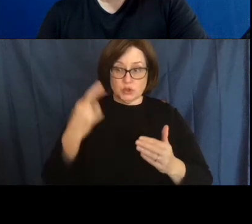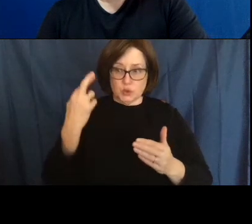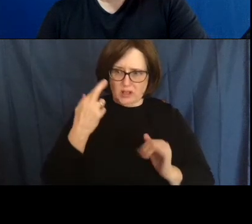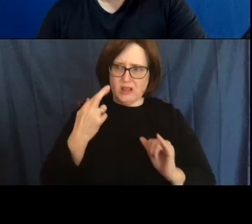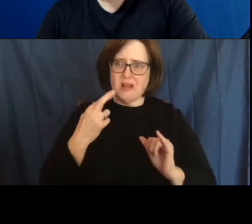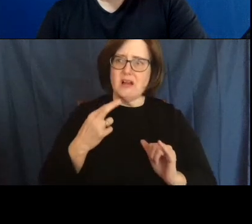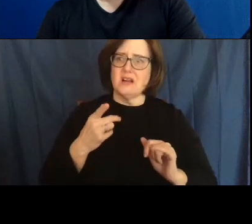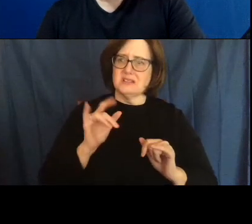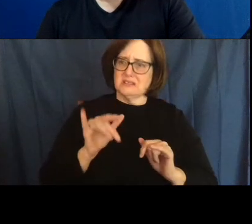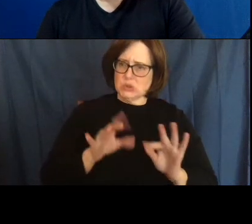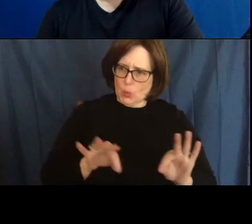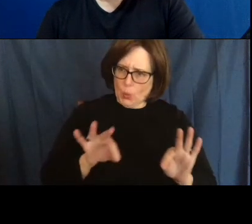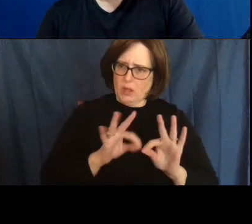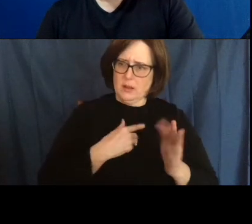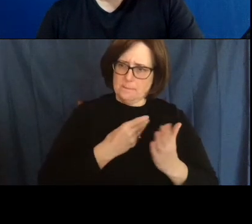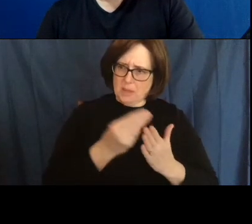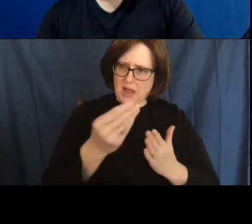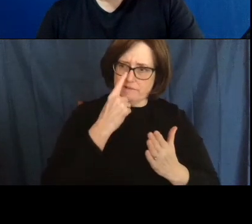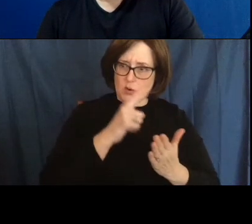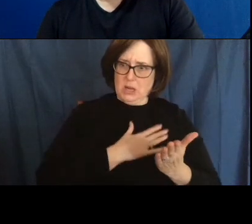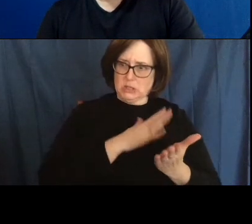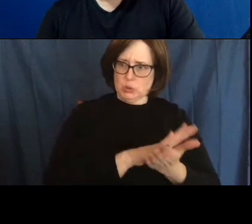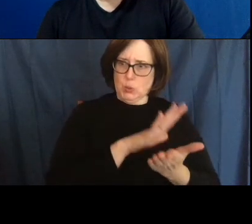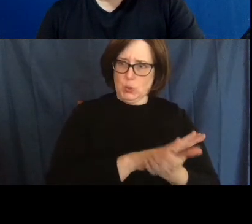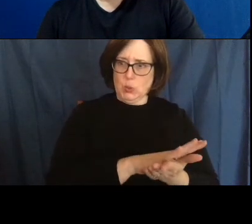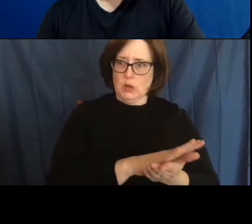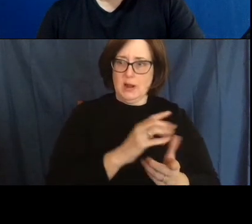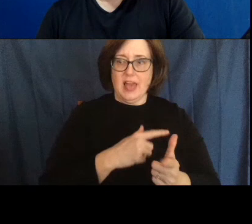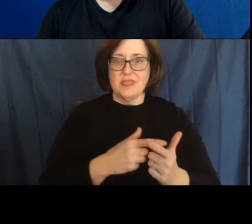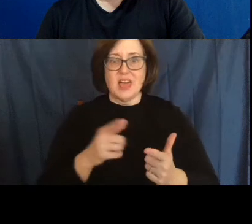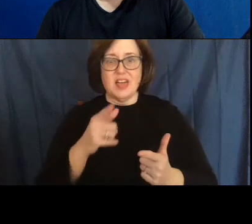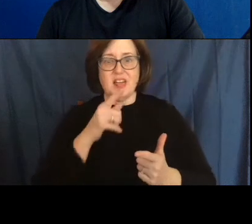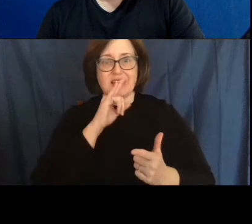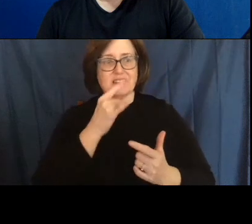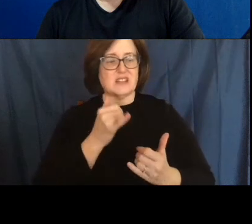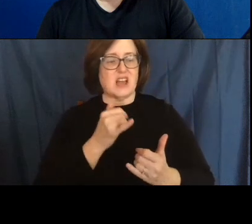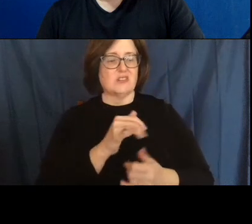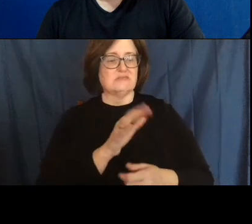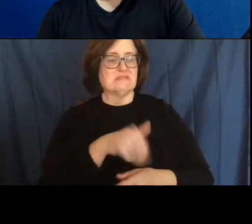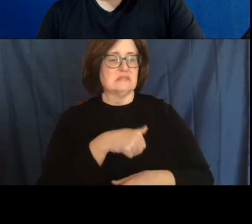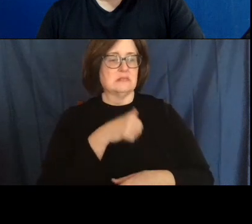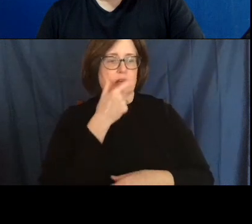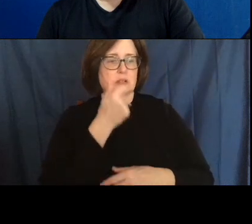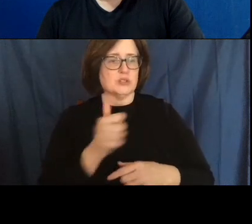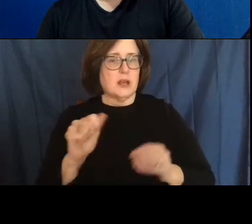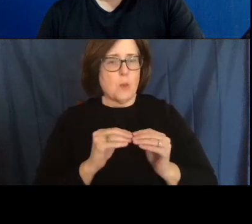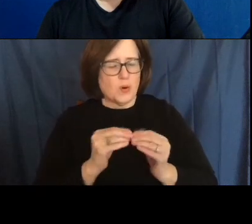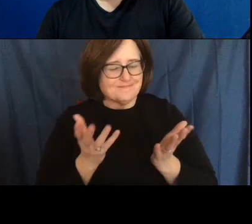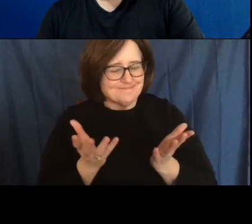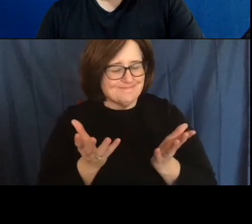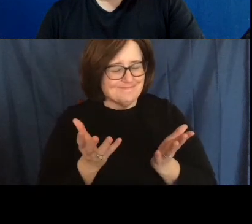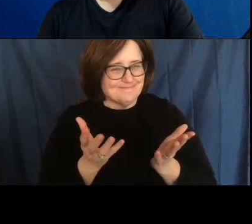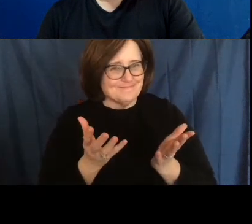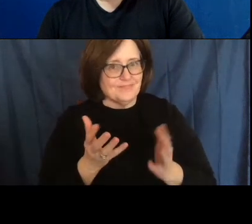or whatever, and then those kids are just not engaging with it. So sometimes great